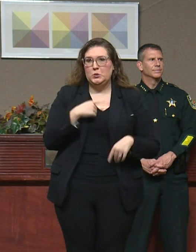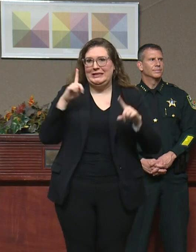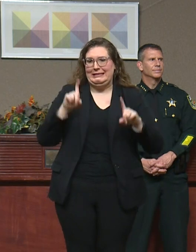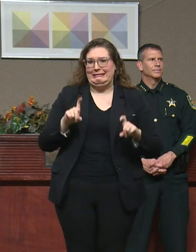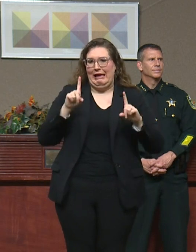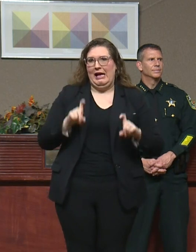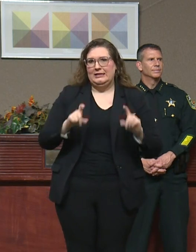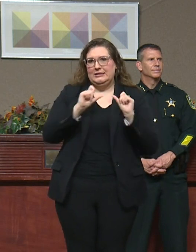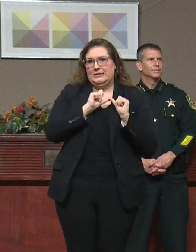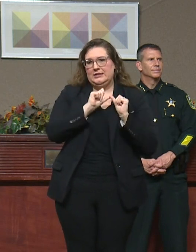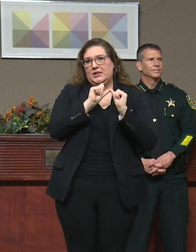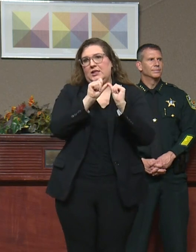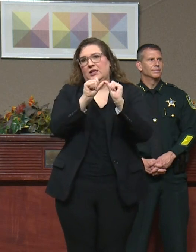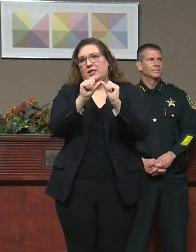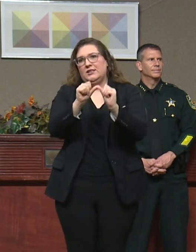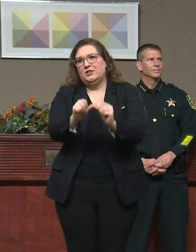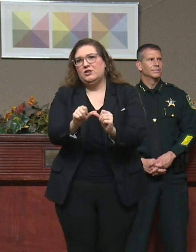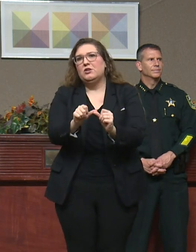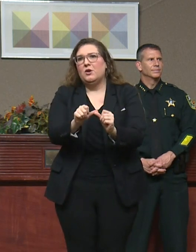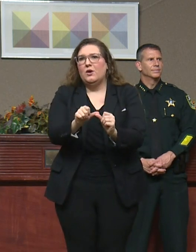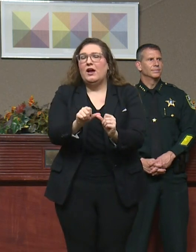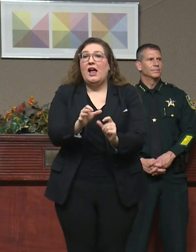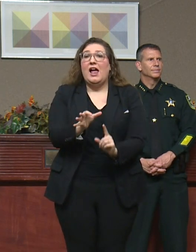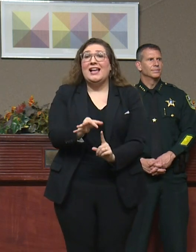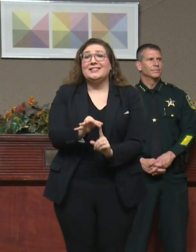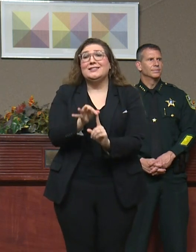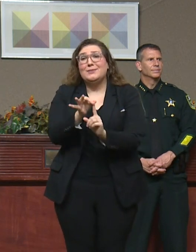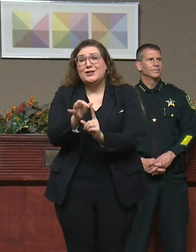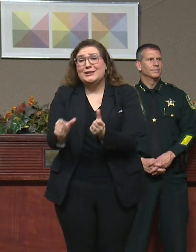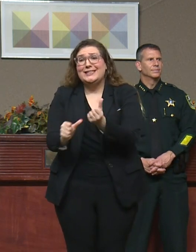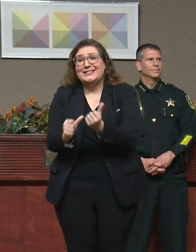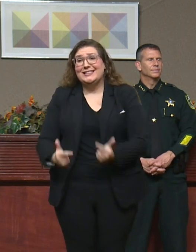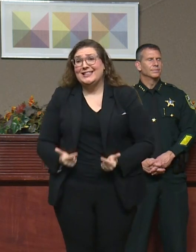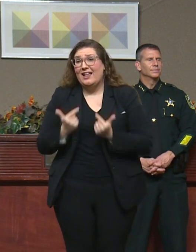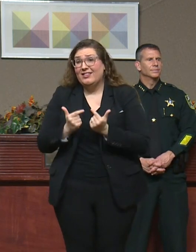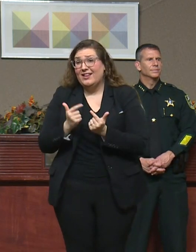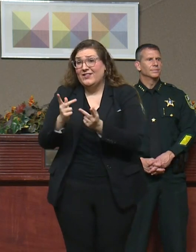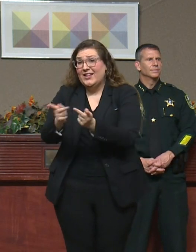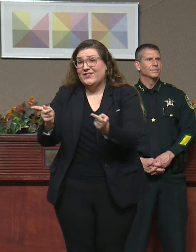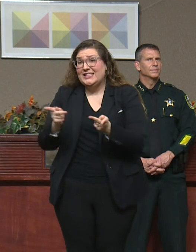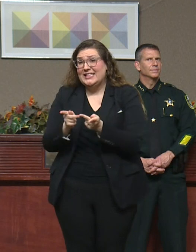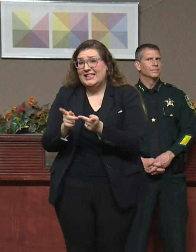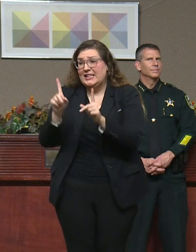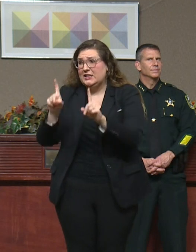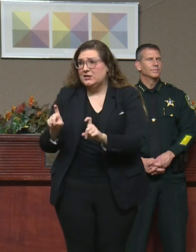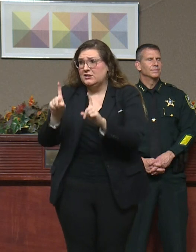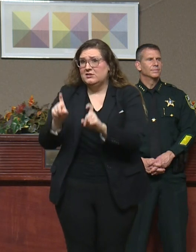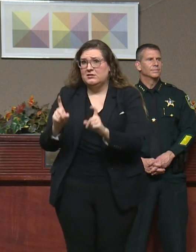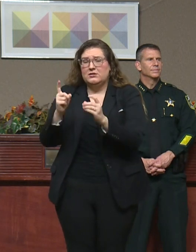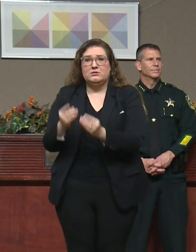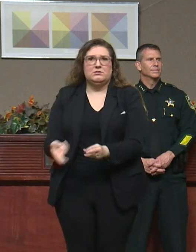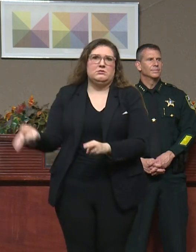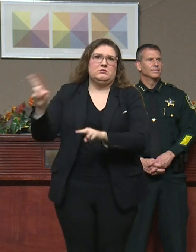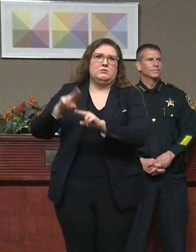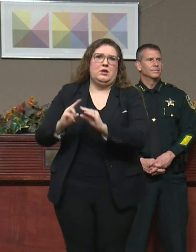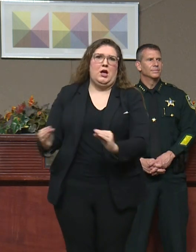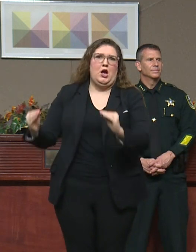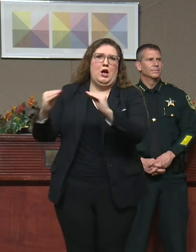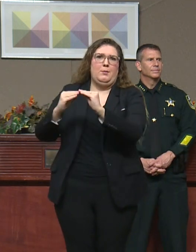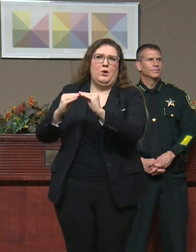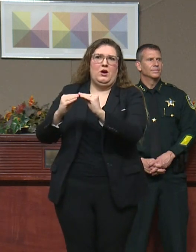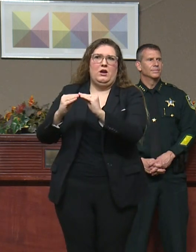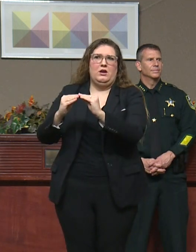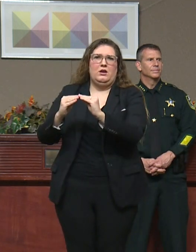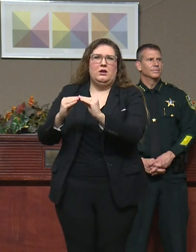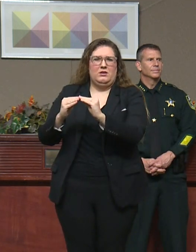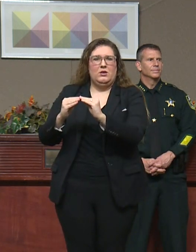especially in assisted living facilities, as we increase the testing over there, we have found that there is